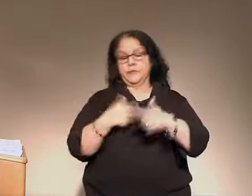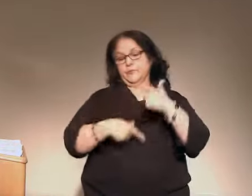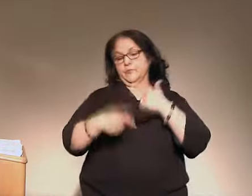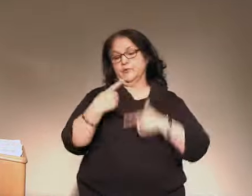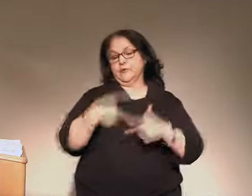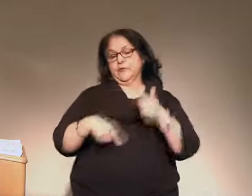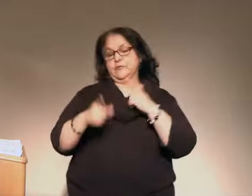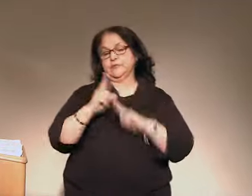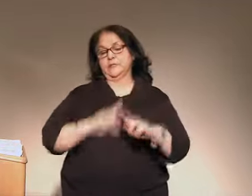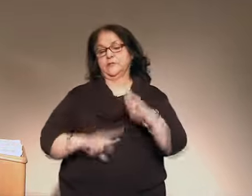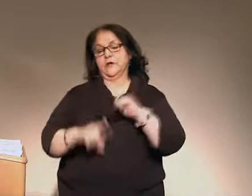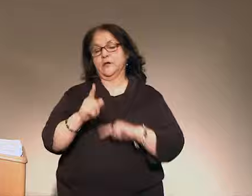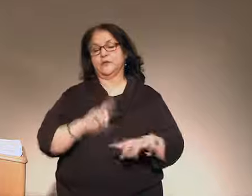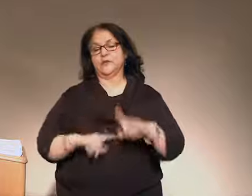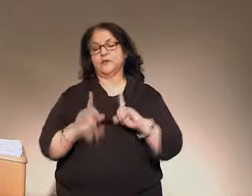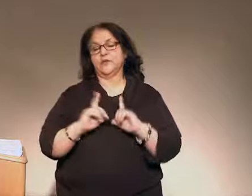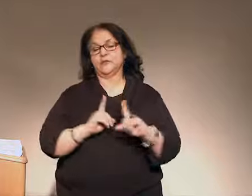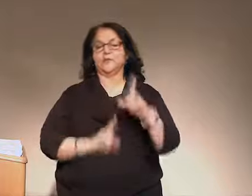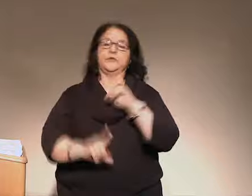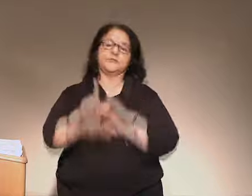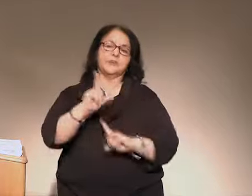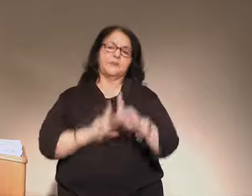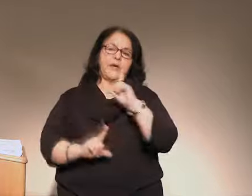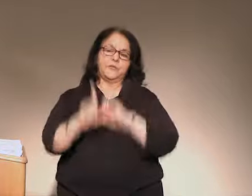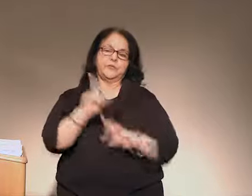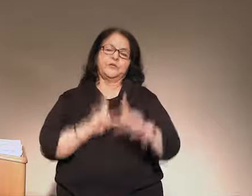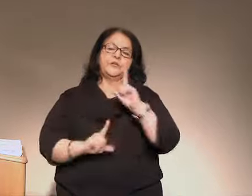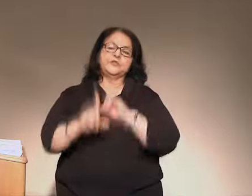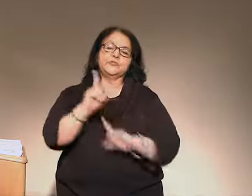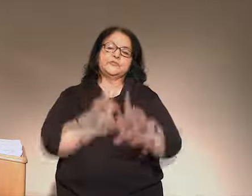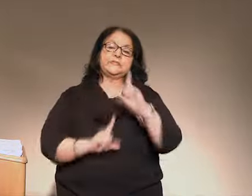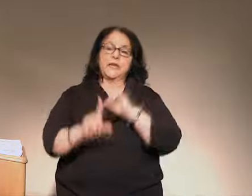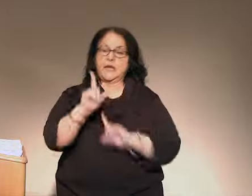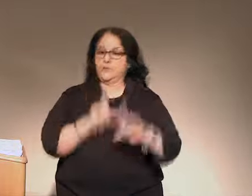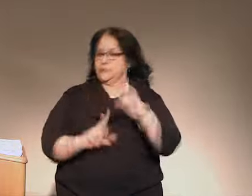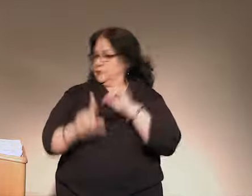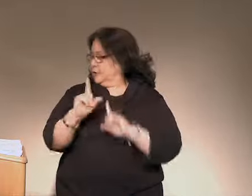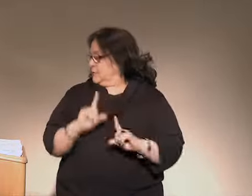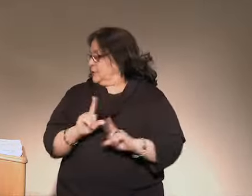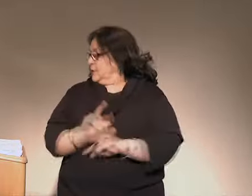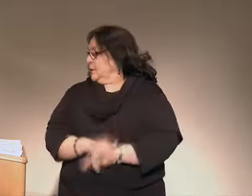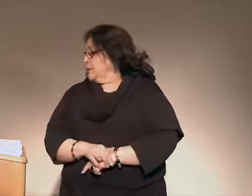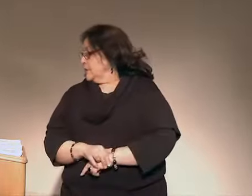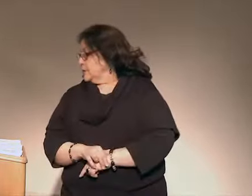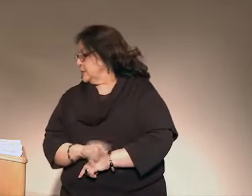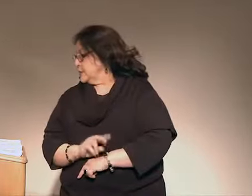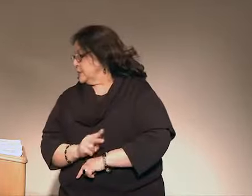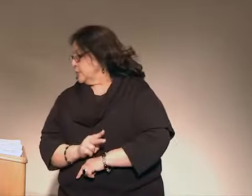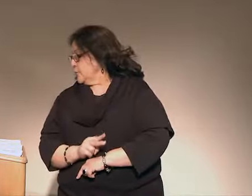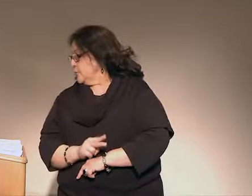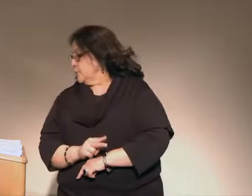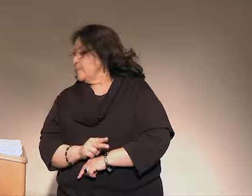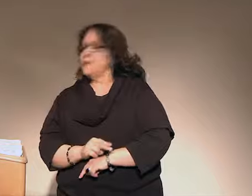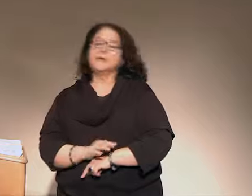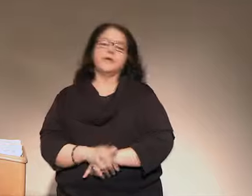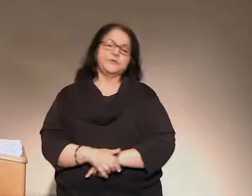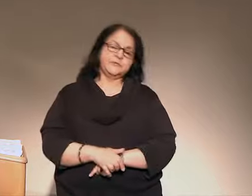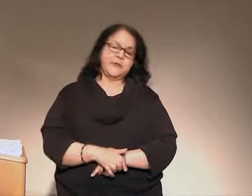the book is the letter kind of coming this way. I had learned it with L's coming backward, so this is sign language. The second row, now